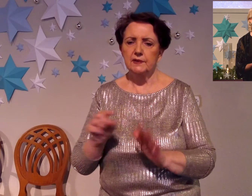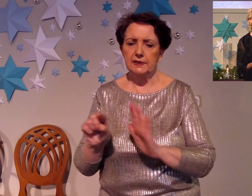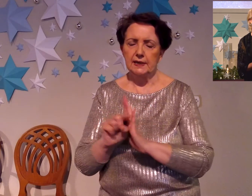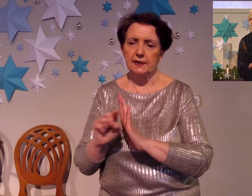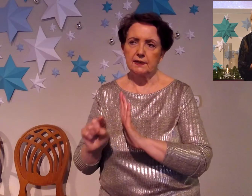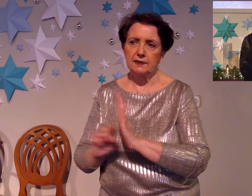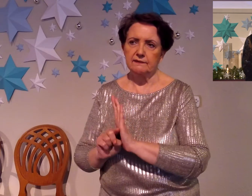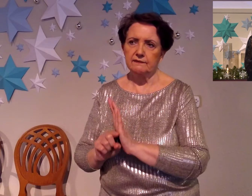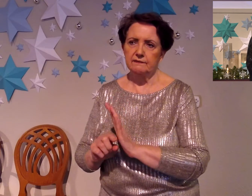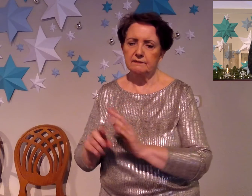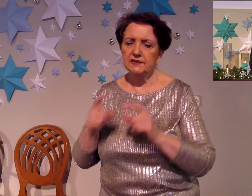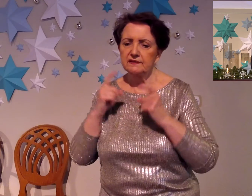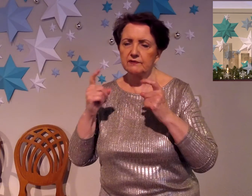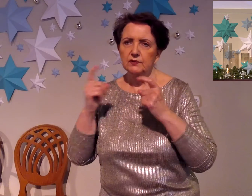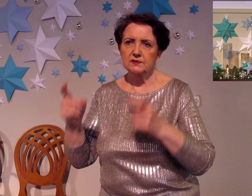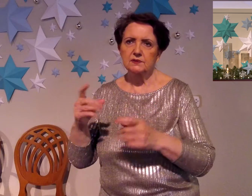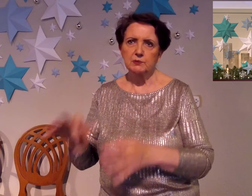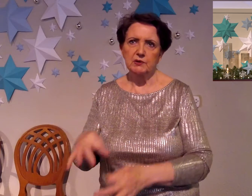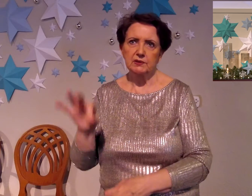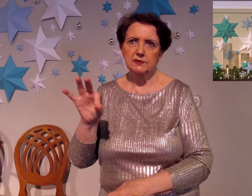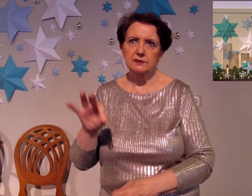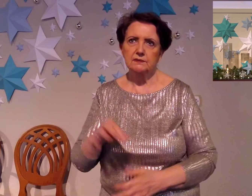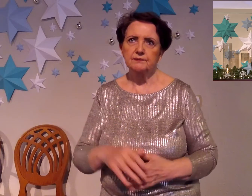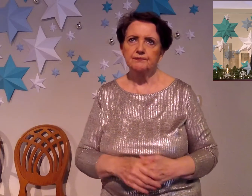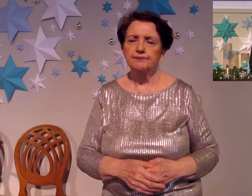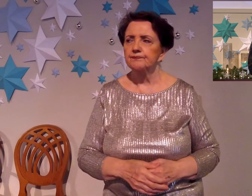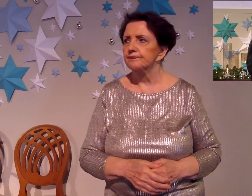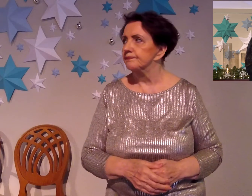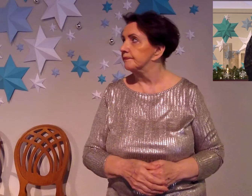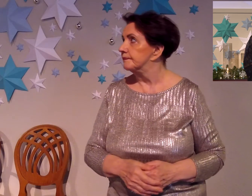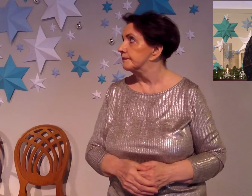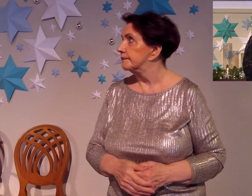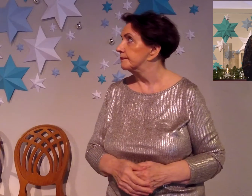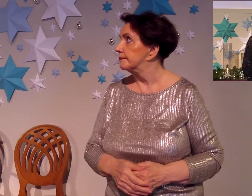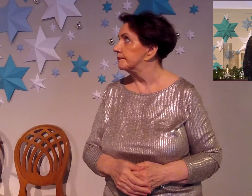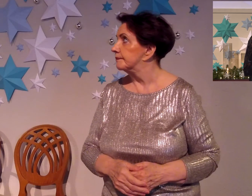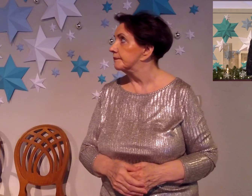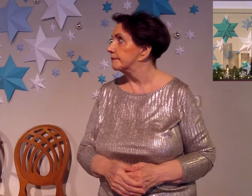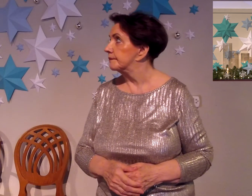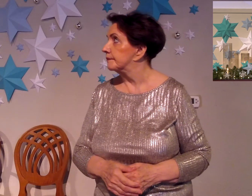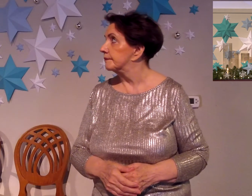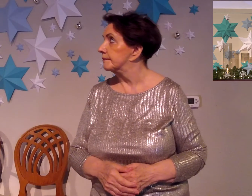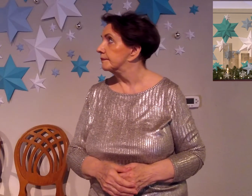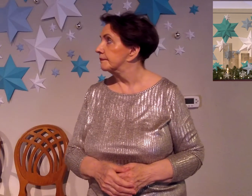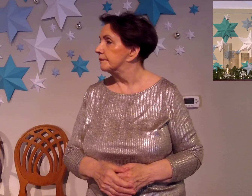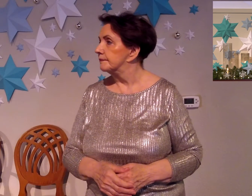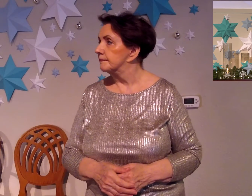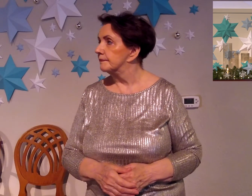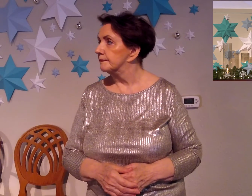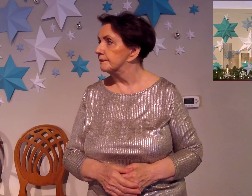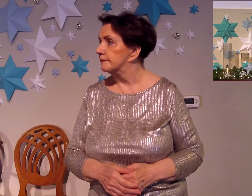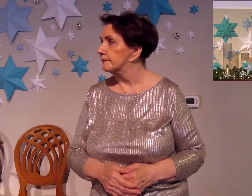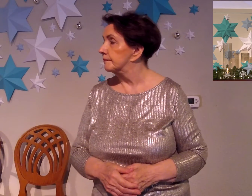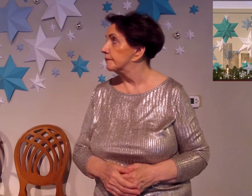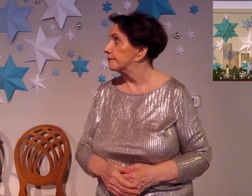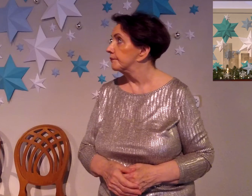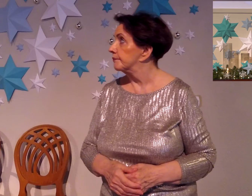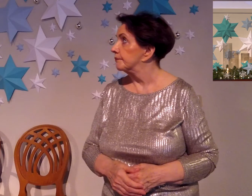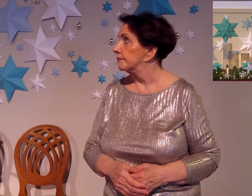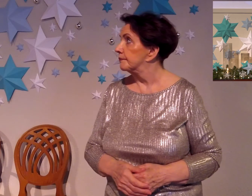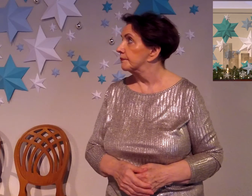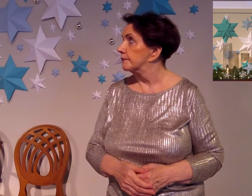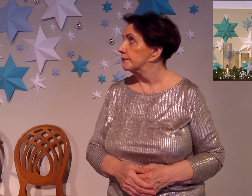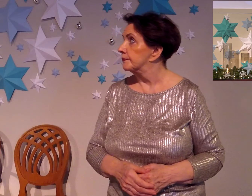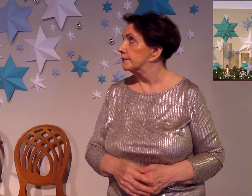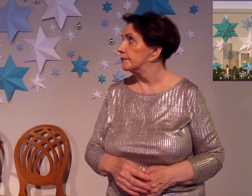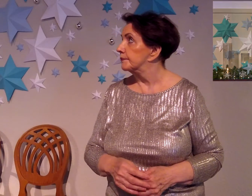those evil spirits. Yeah. I can't read that up there. I hope you can read it. It's a little tiny. I'll